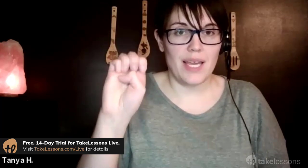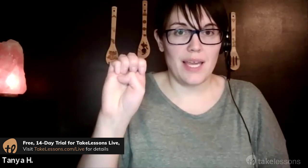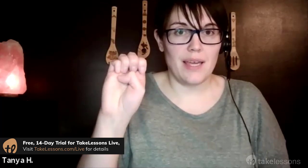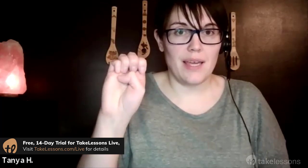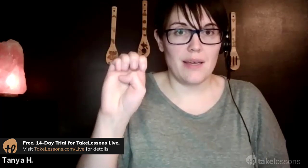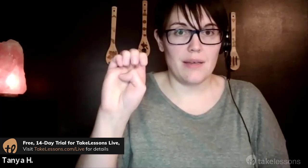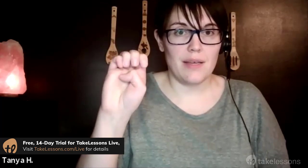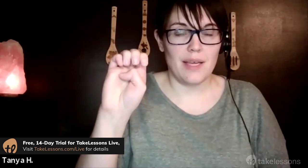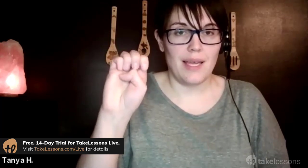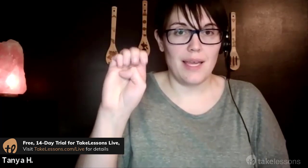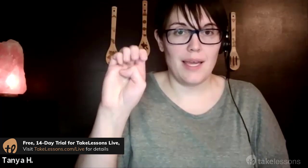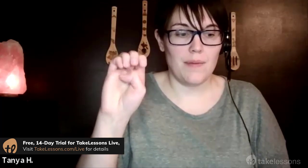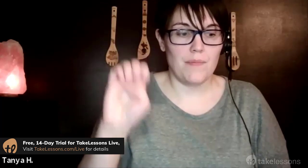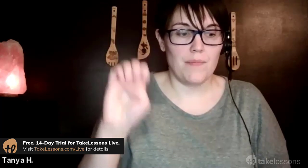E, E, E.